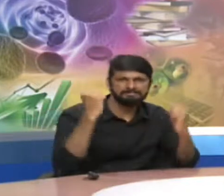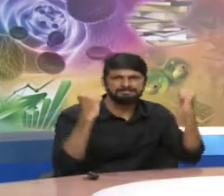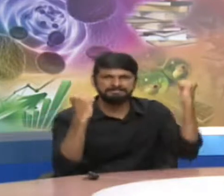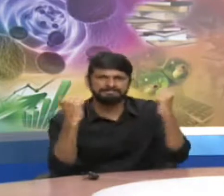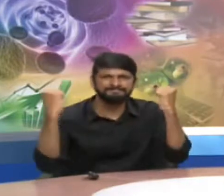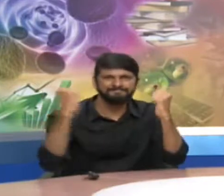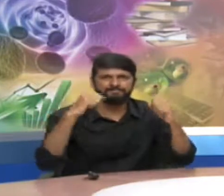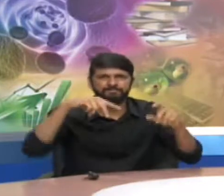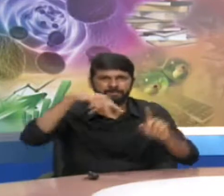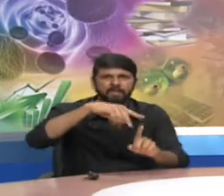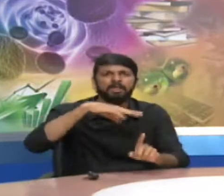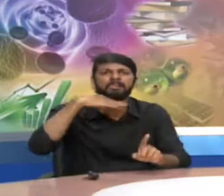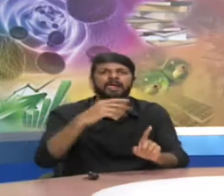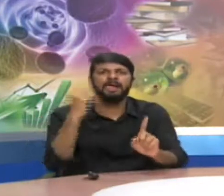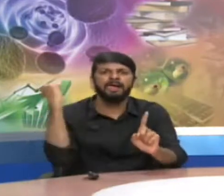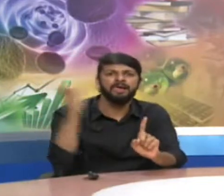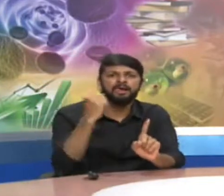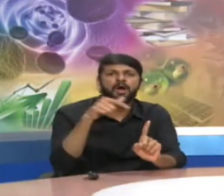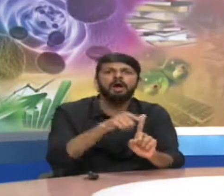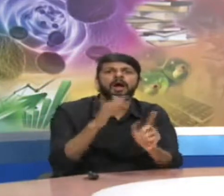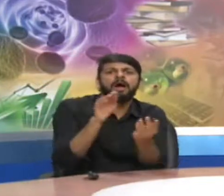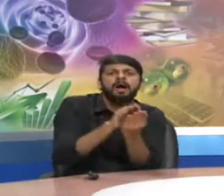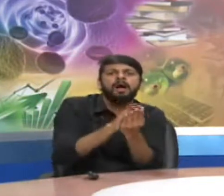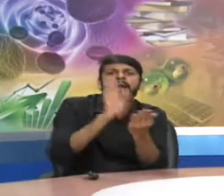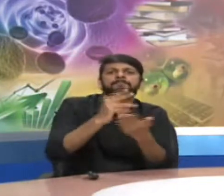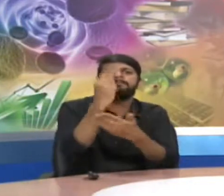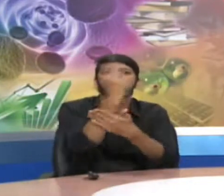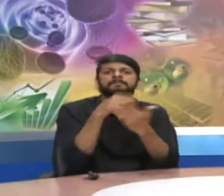That the 3 men were hunting